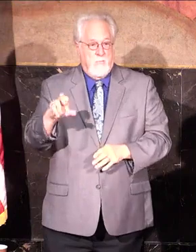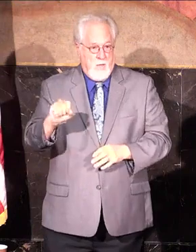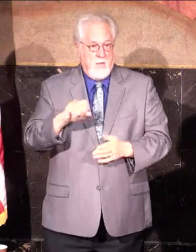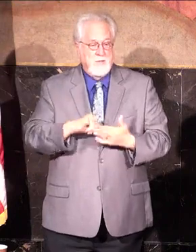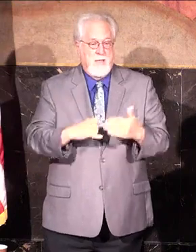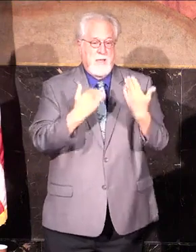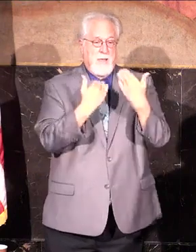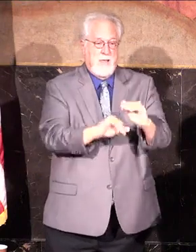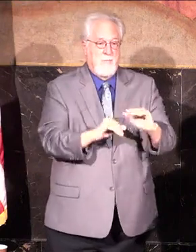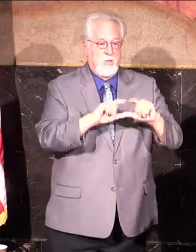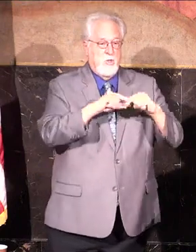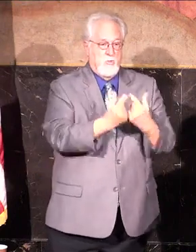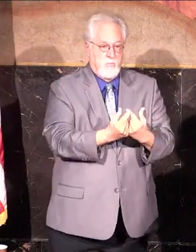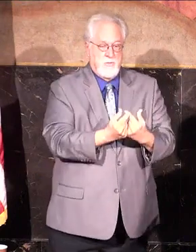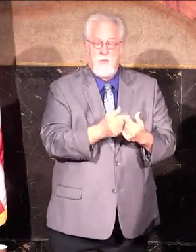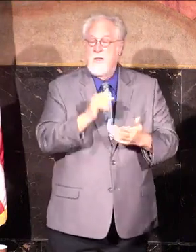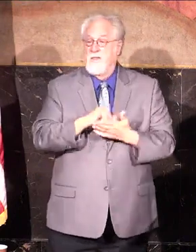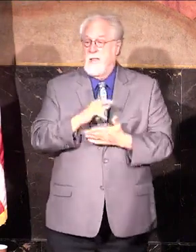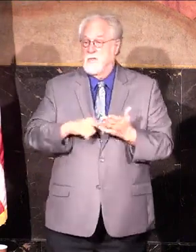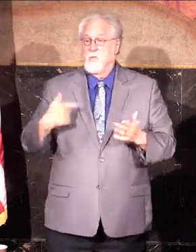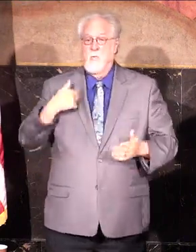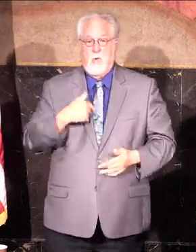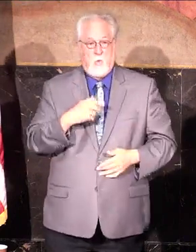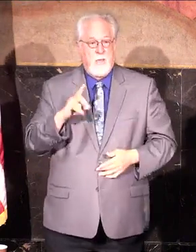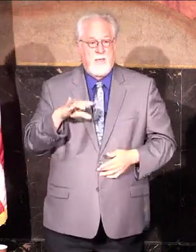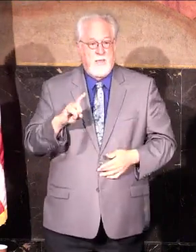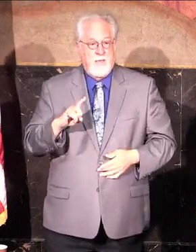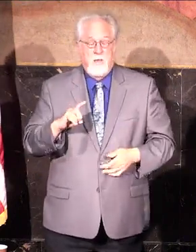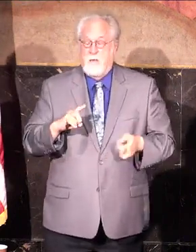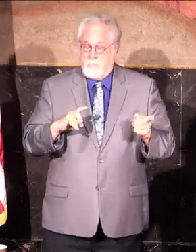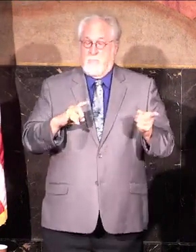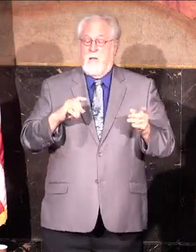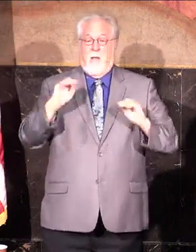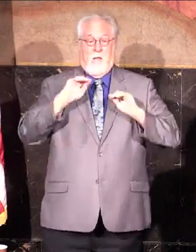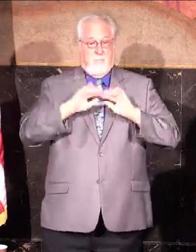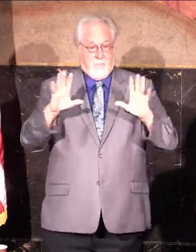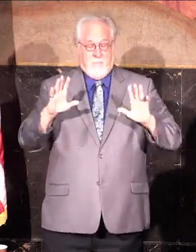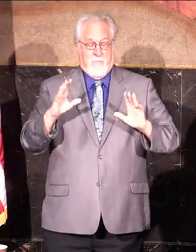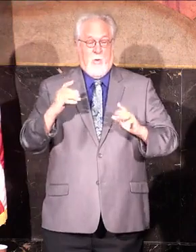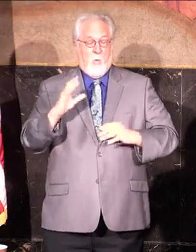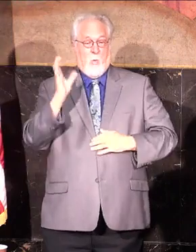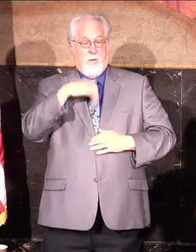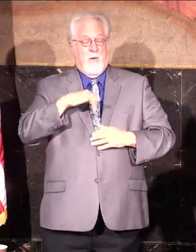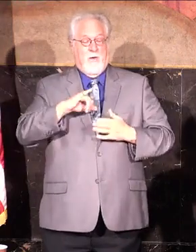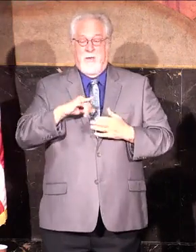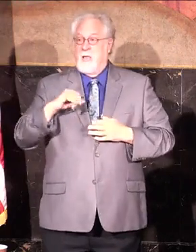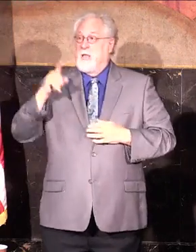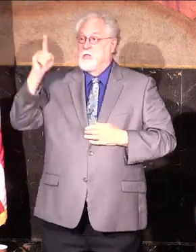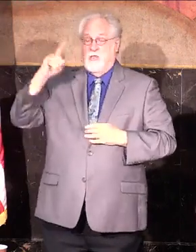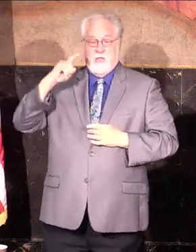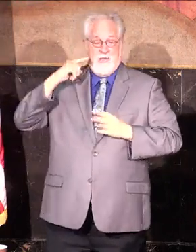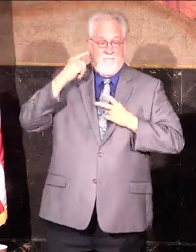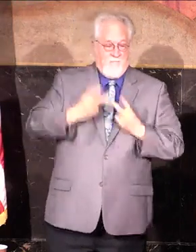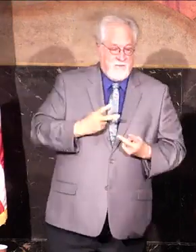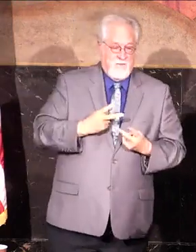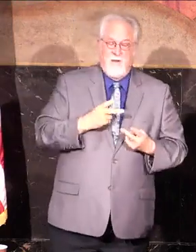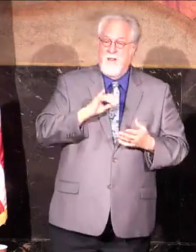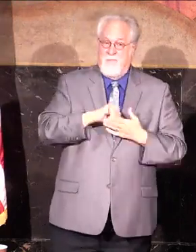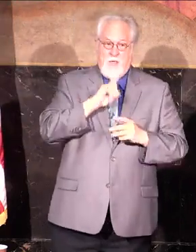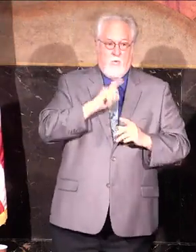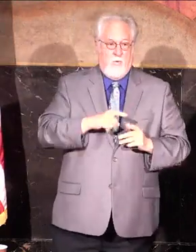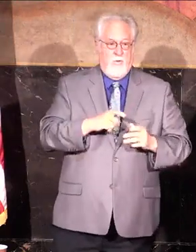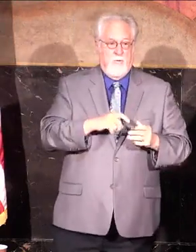we did. It was sort of fortuitous that that became effective on the day of her visit. So